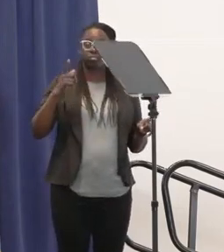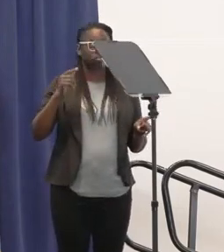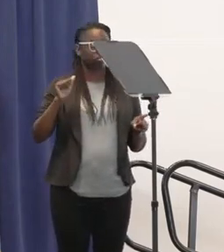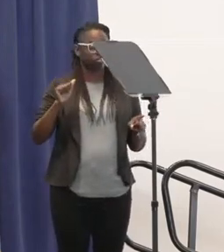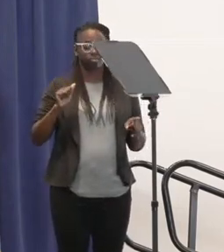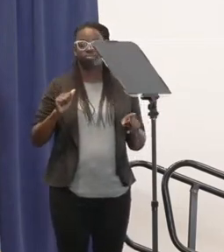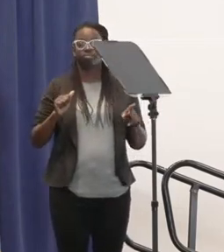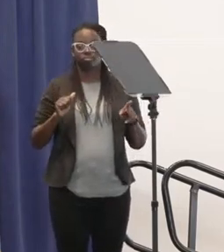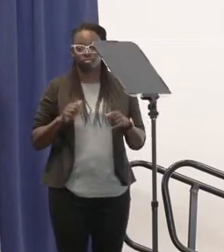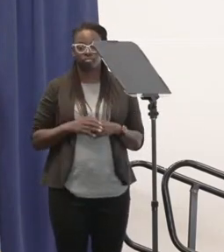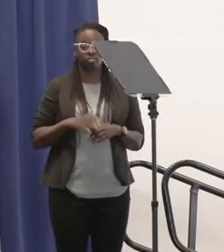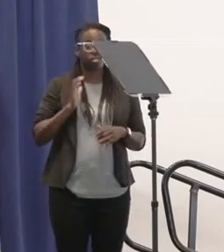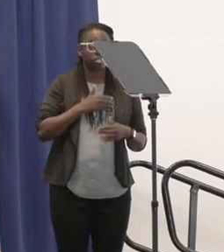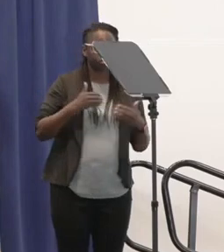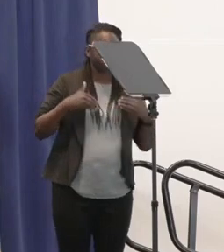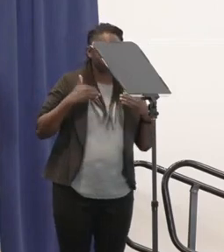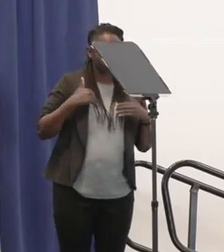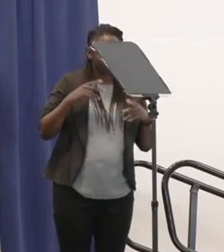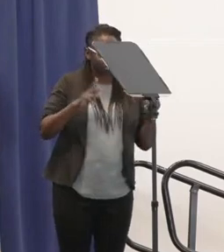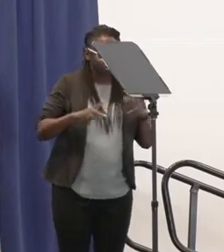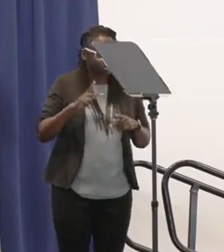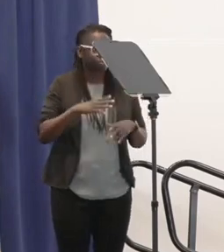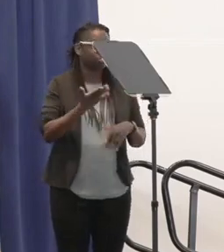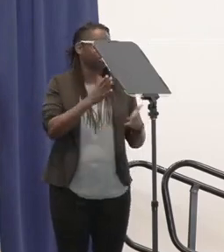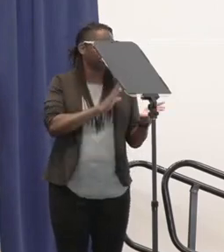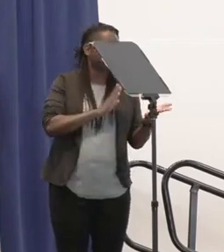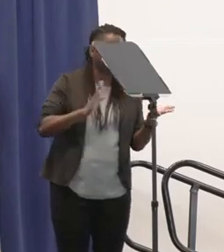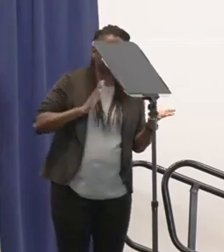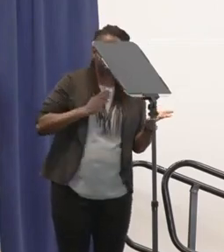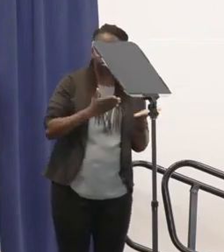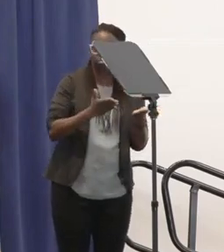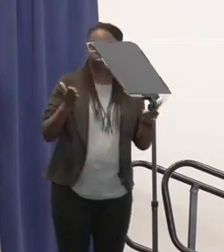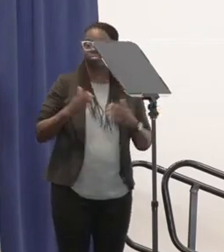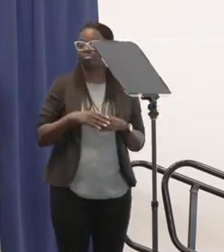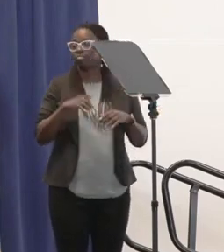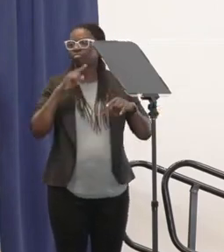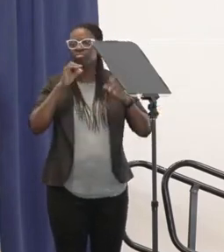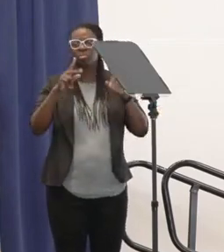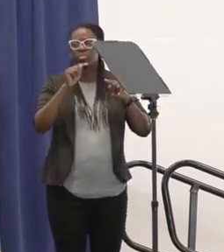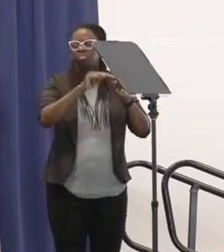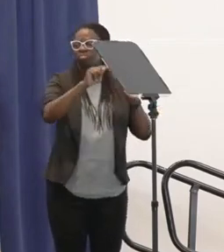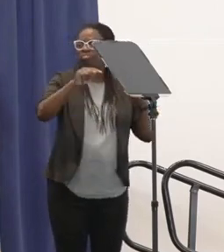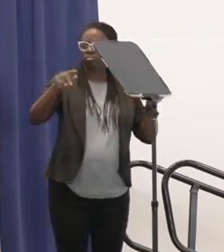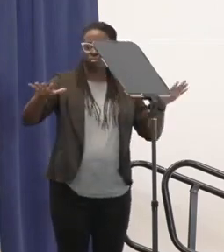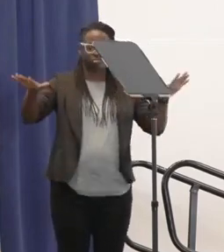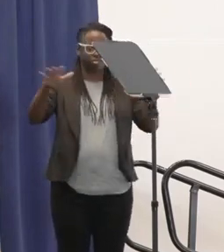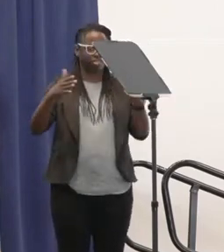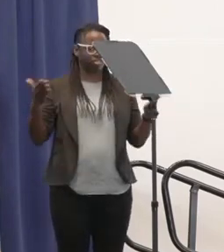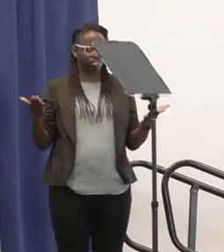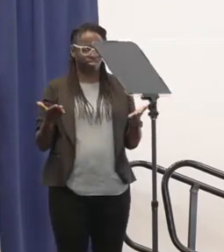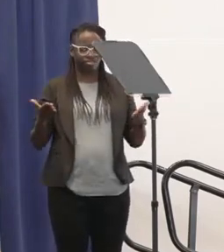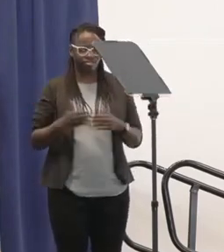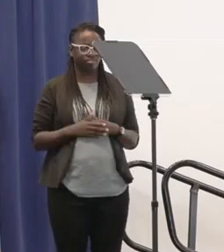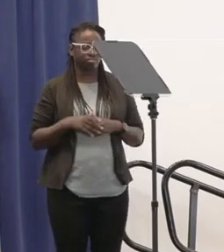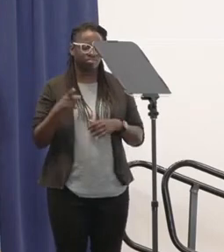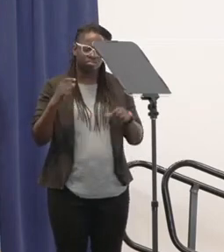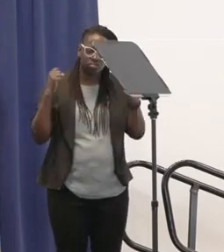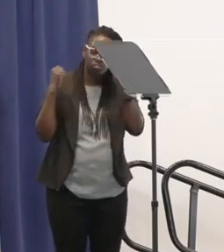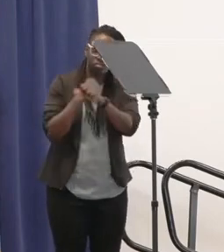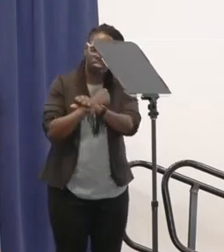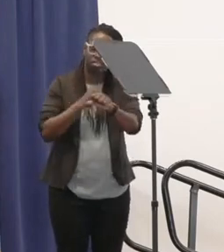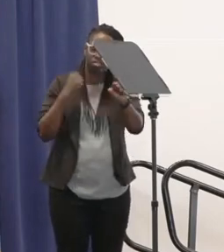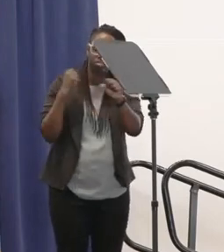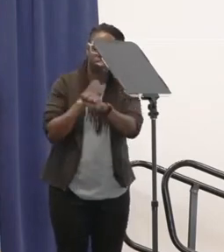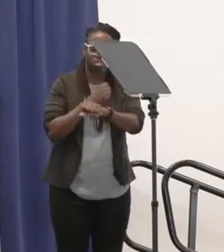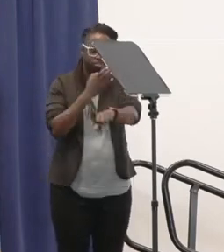young people for their leadership, and of course, all of you who are in this room fighting the fight every single day at moments